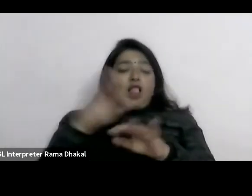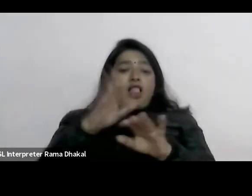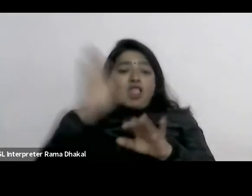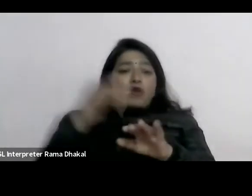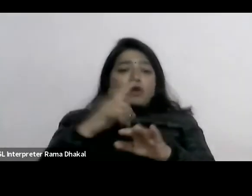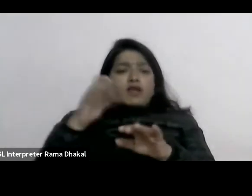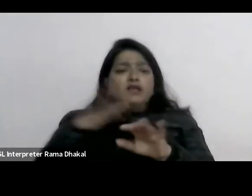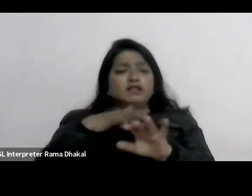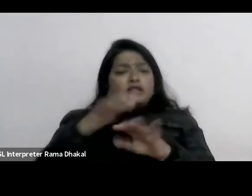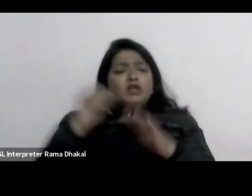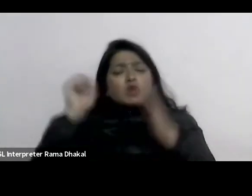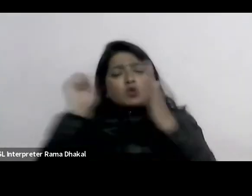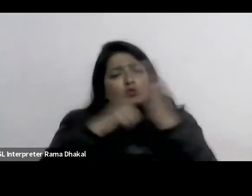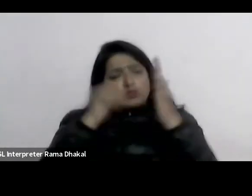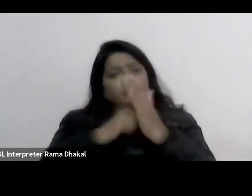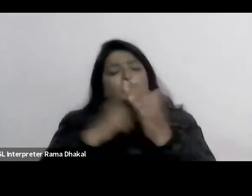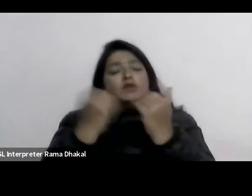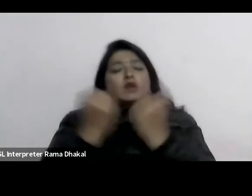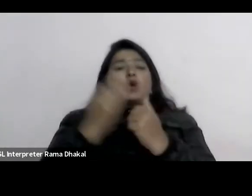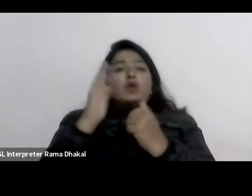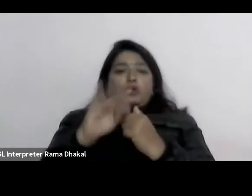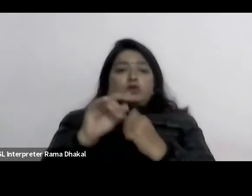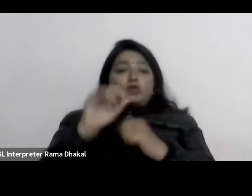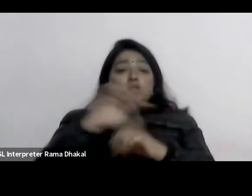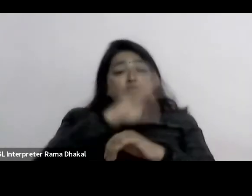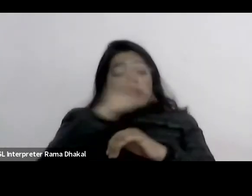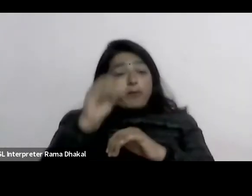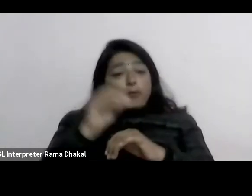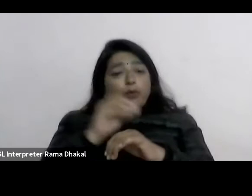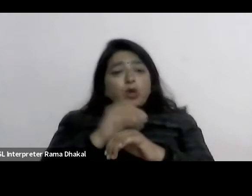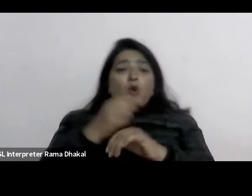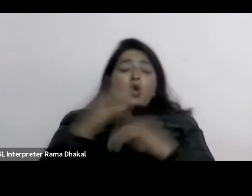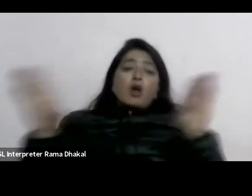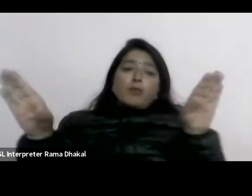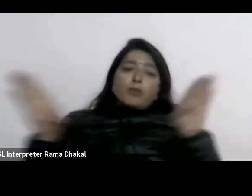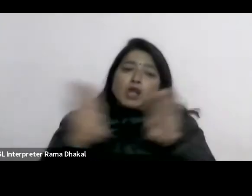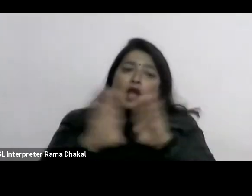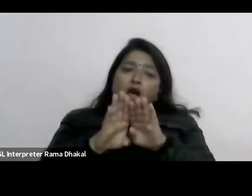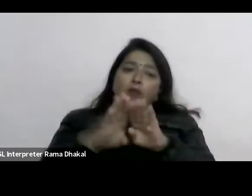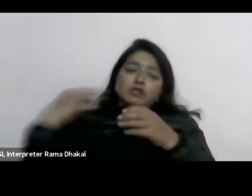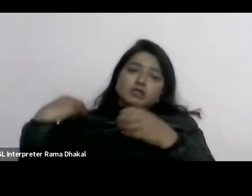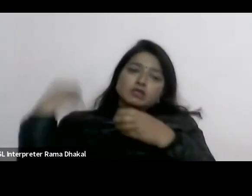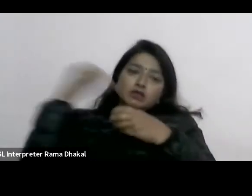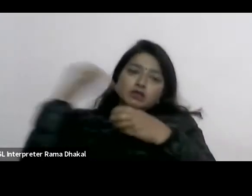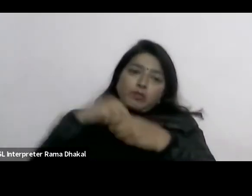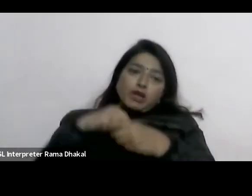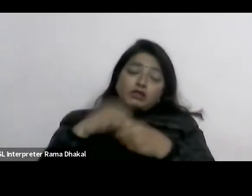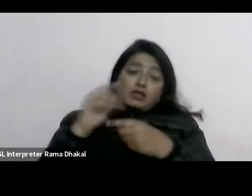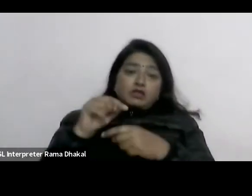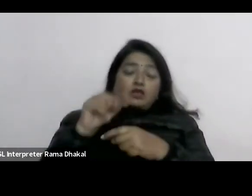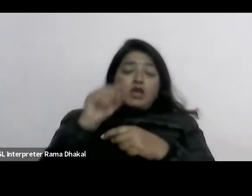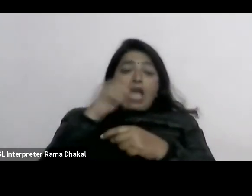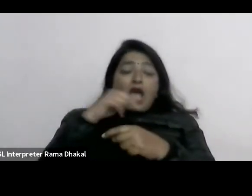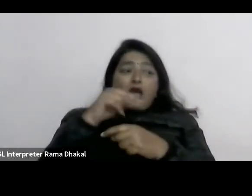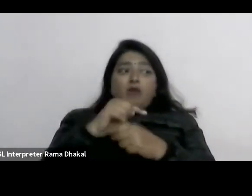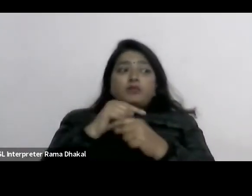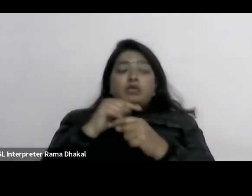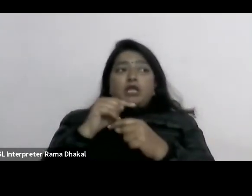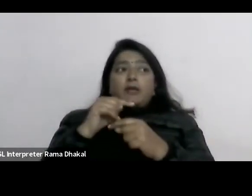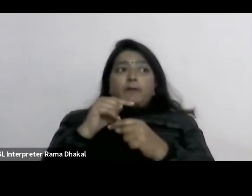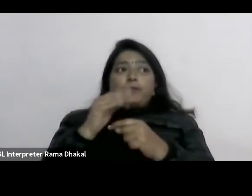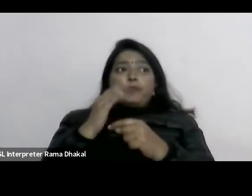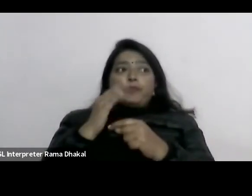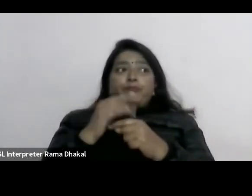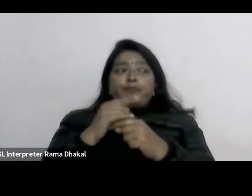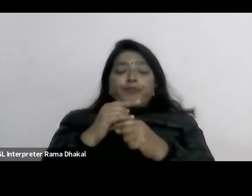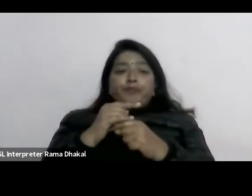it, appreciate its value, the value of its monitoring mechanism, which we can't say about the UNTOC,